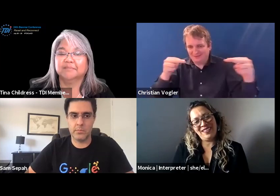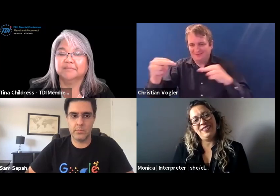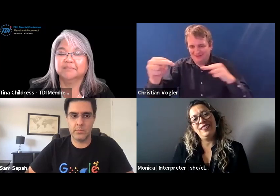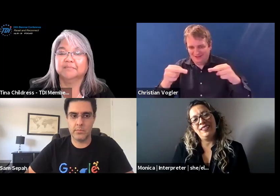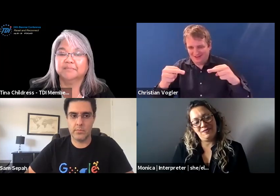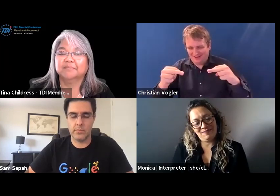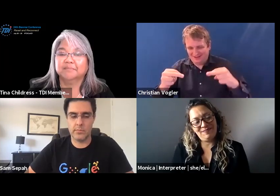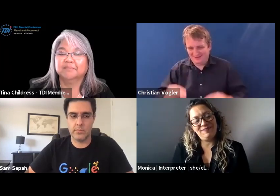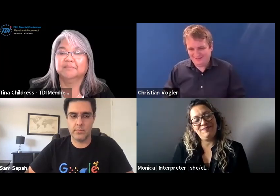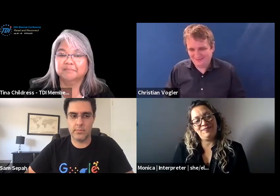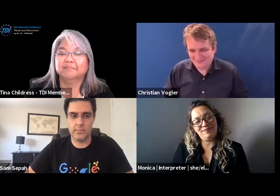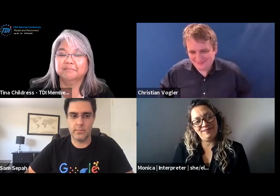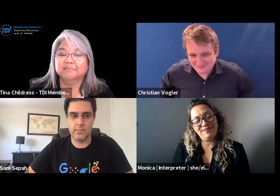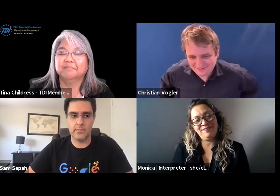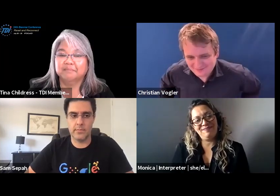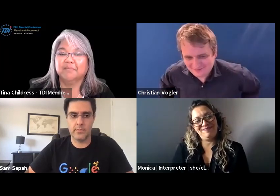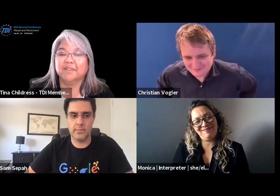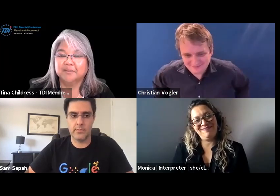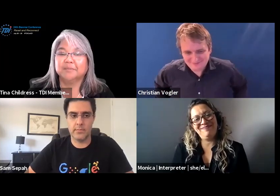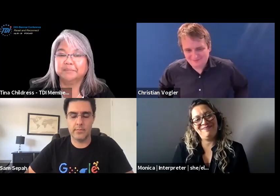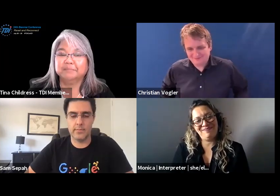we come from many different points of views.